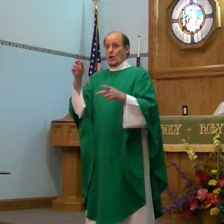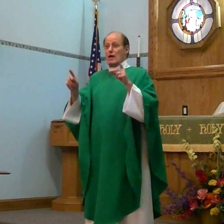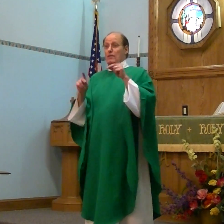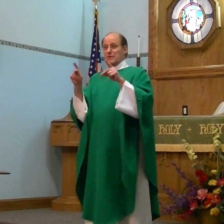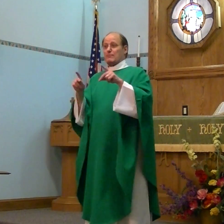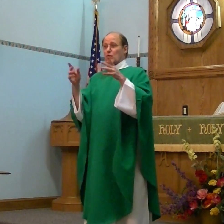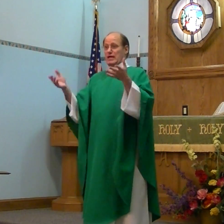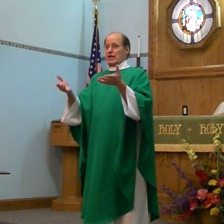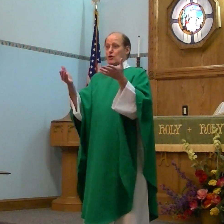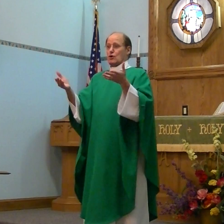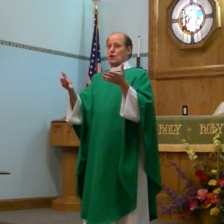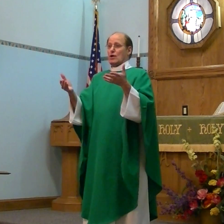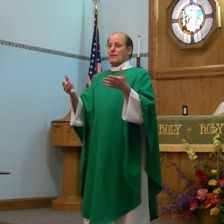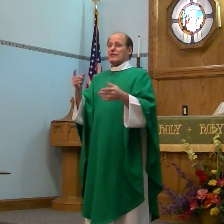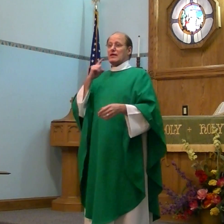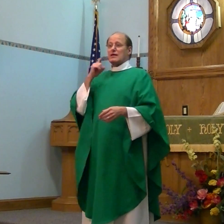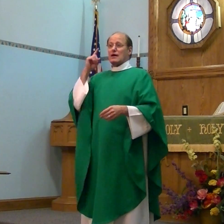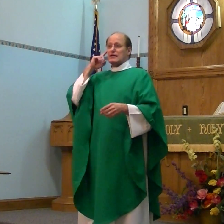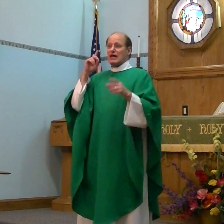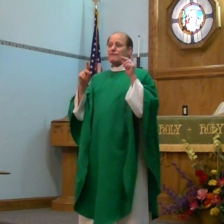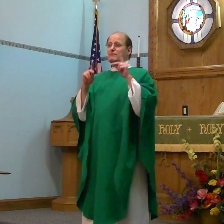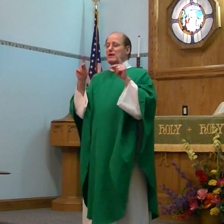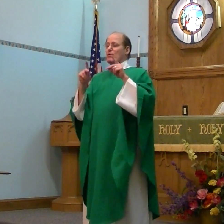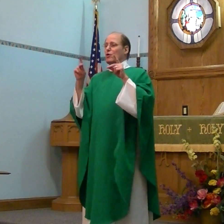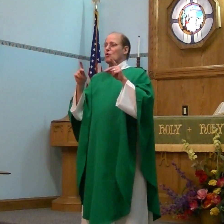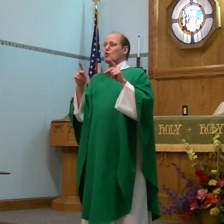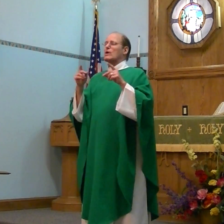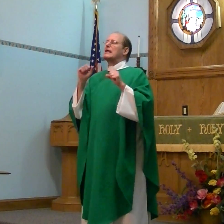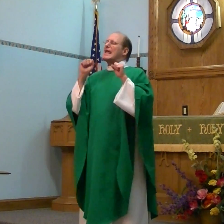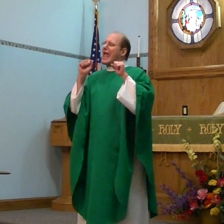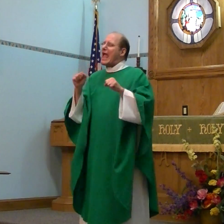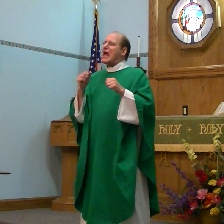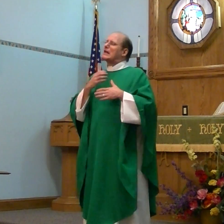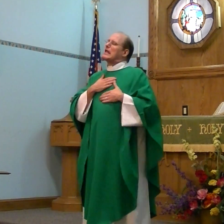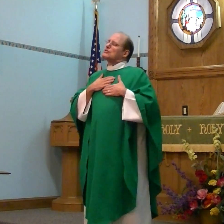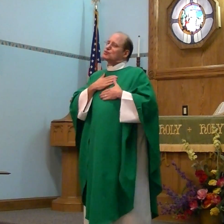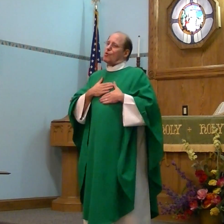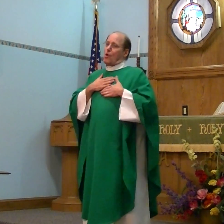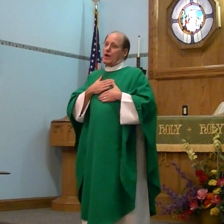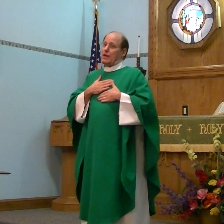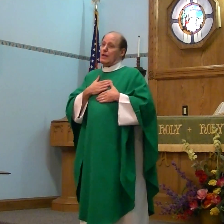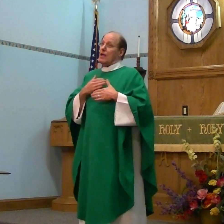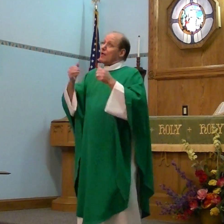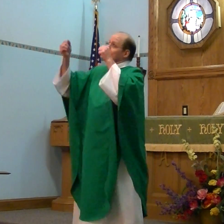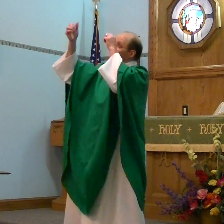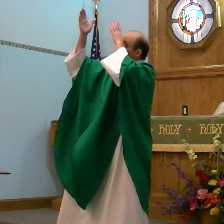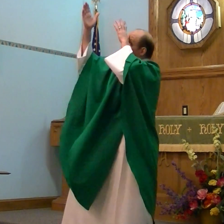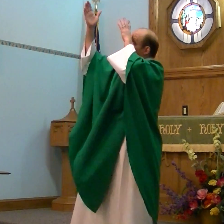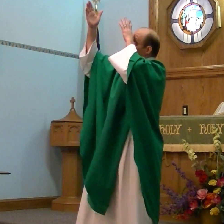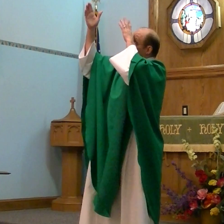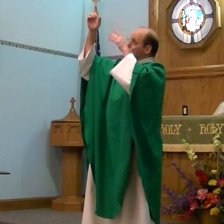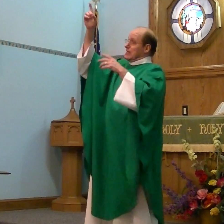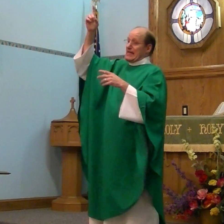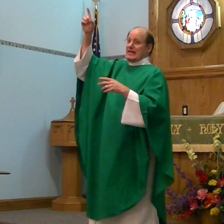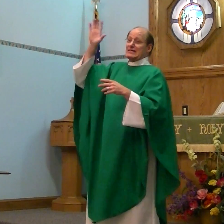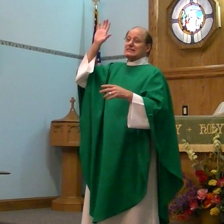people here. The deaf people who can enjoy the Father's, His